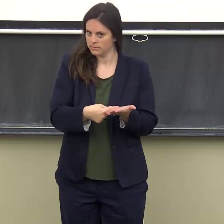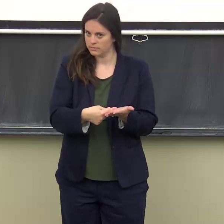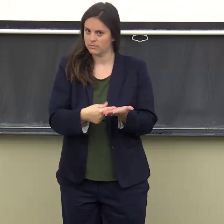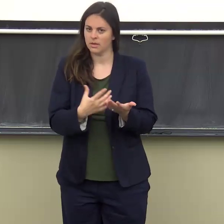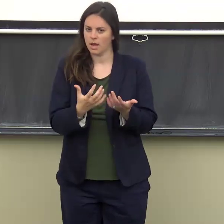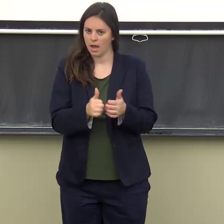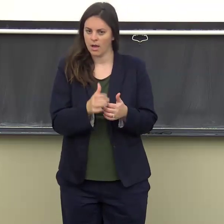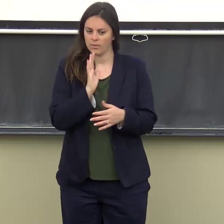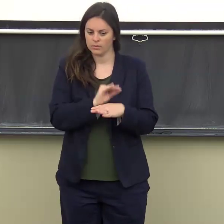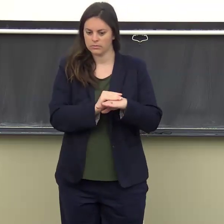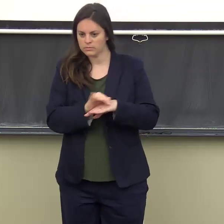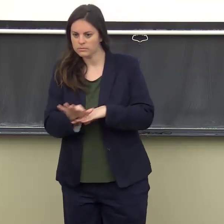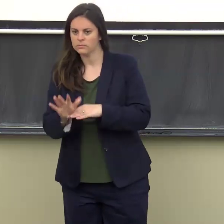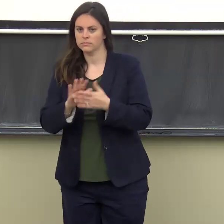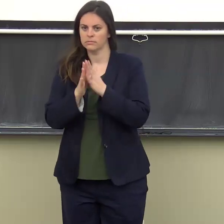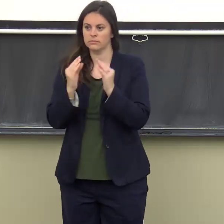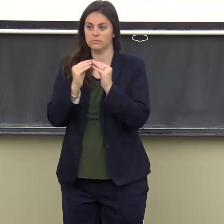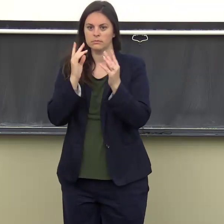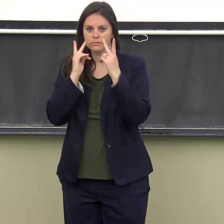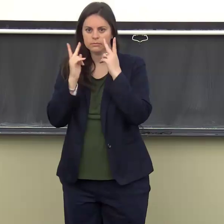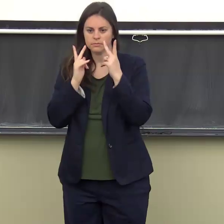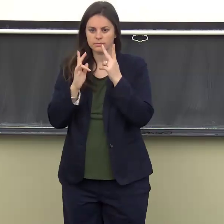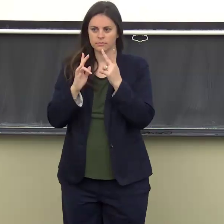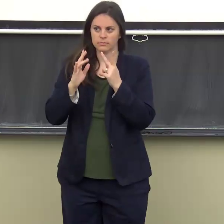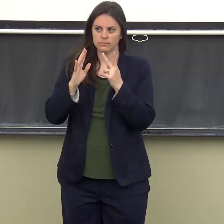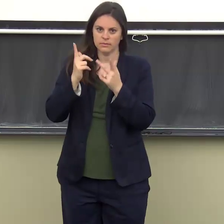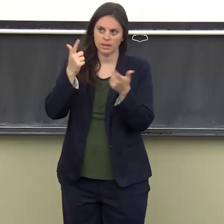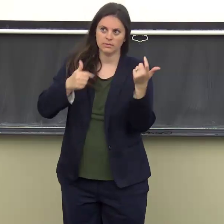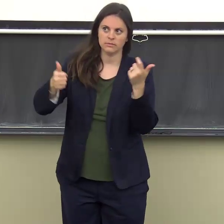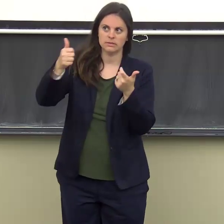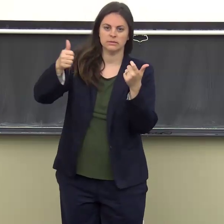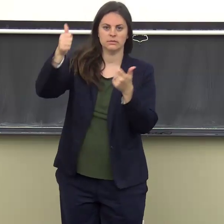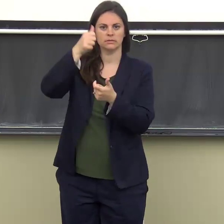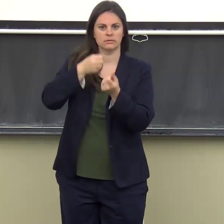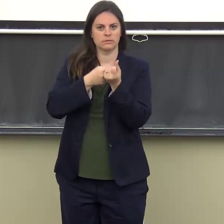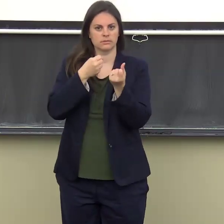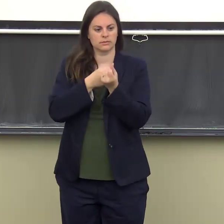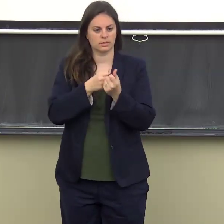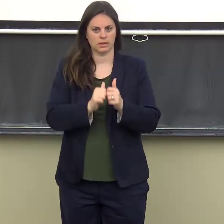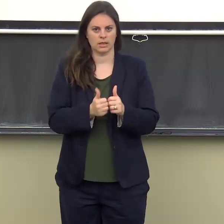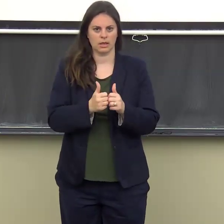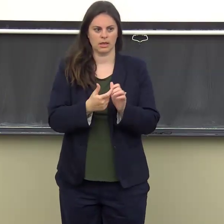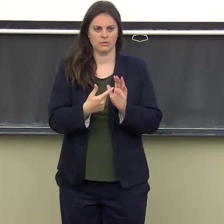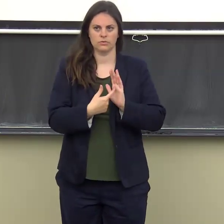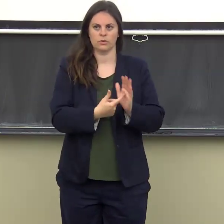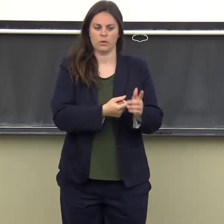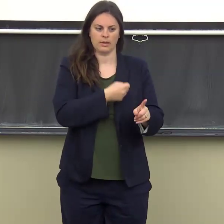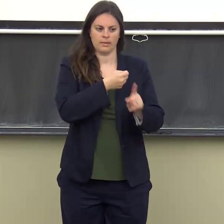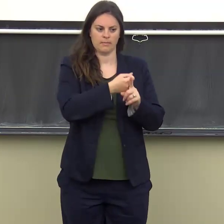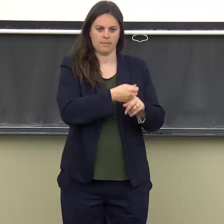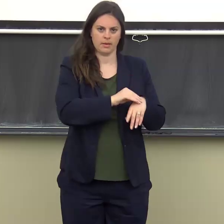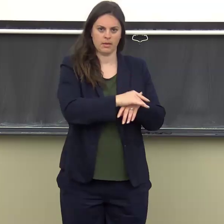to make your work visible? How are you going to get the executive support that you need? How are you going to show that you're having